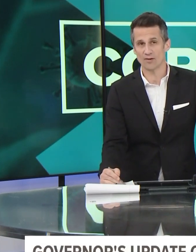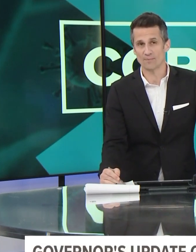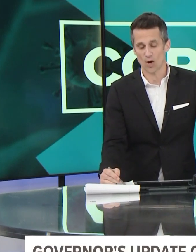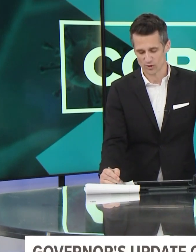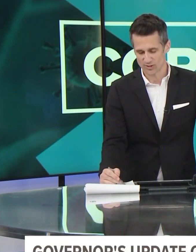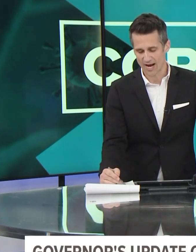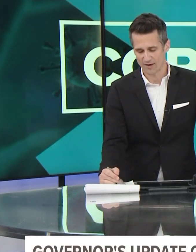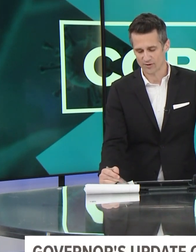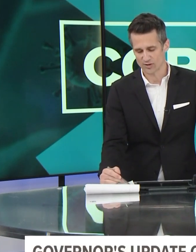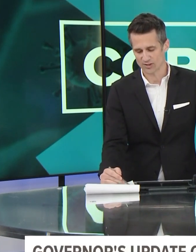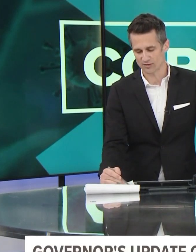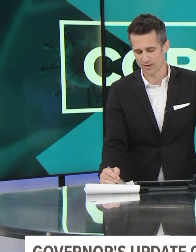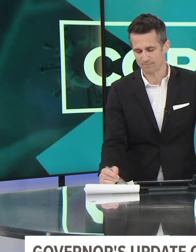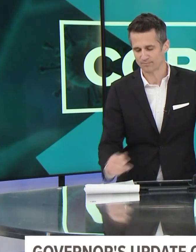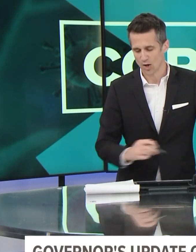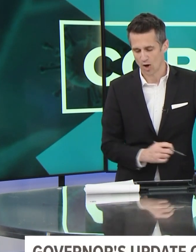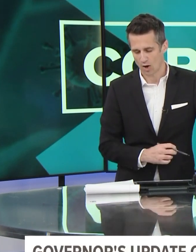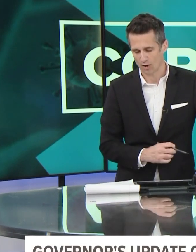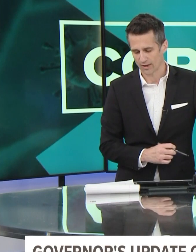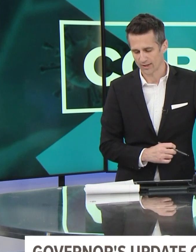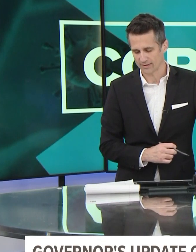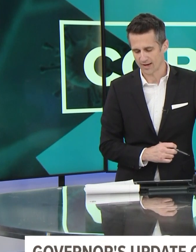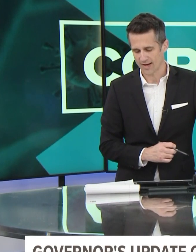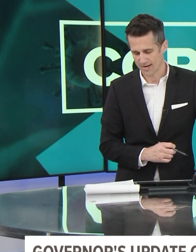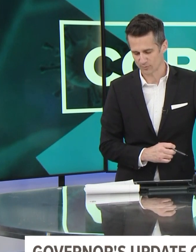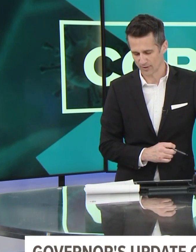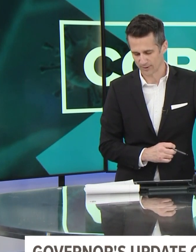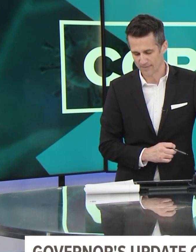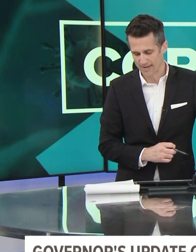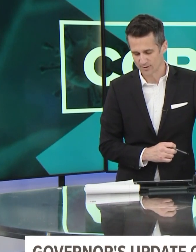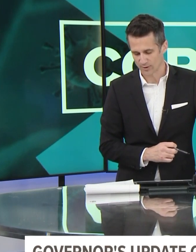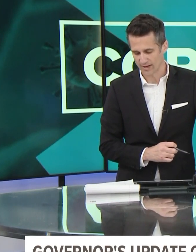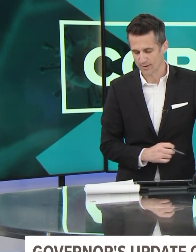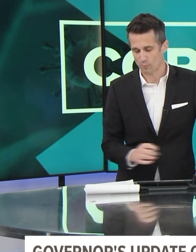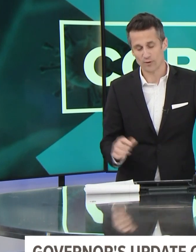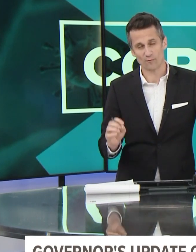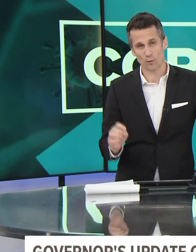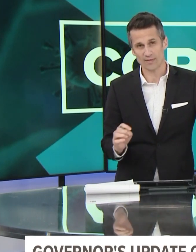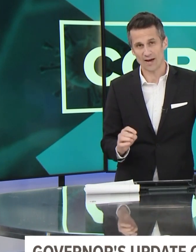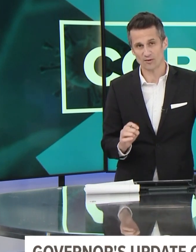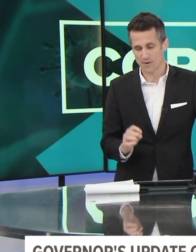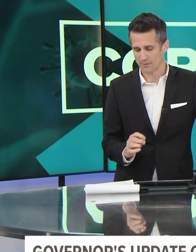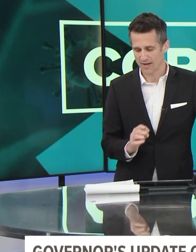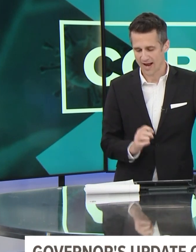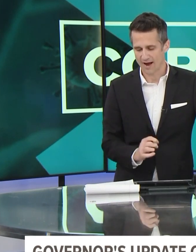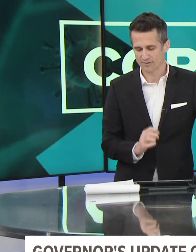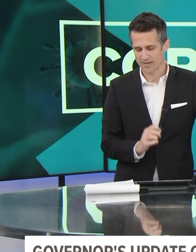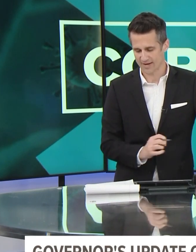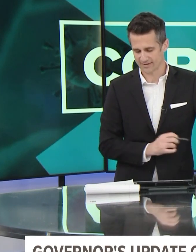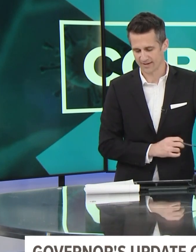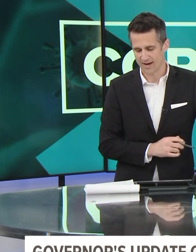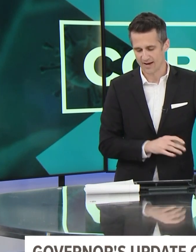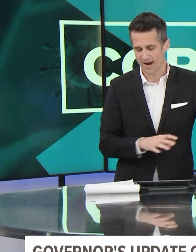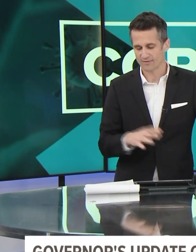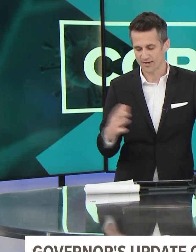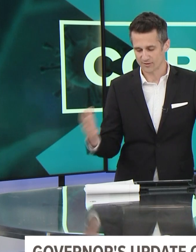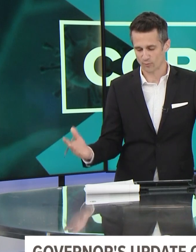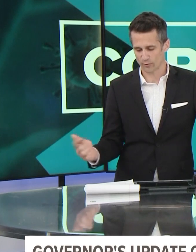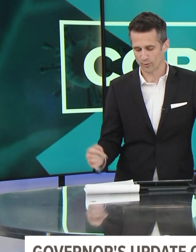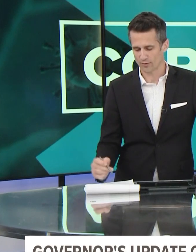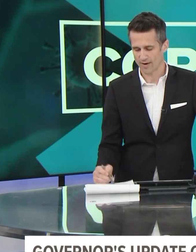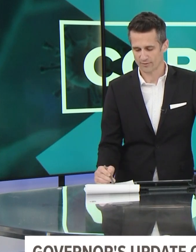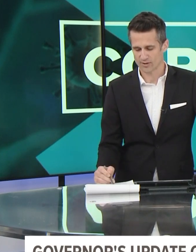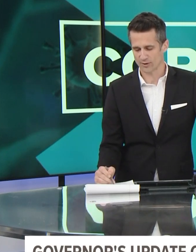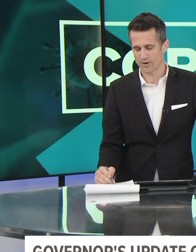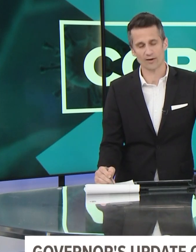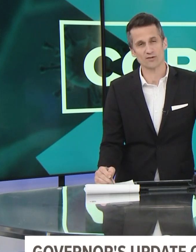50 of them are staff and 6 of them are in the hospital. So again, more than 40,000 people have tested for